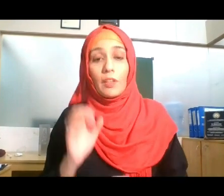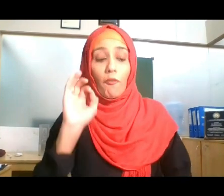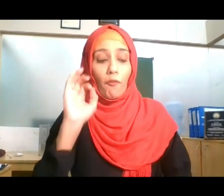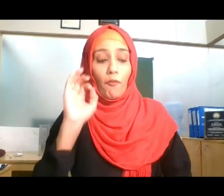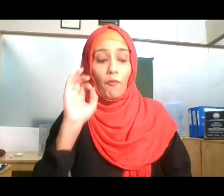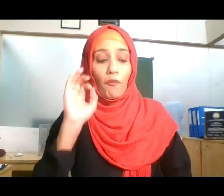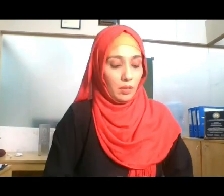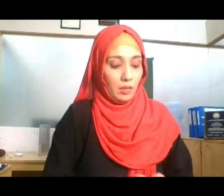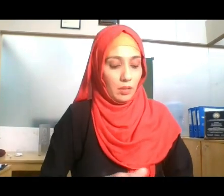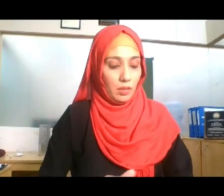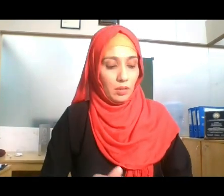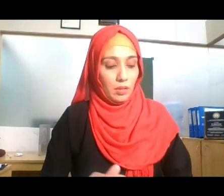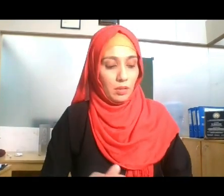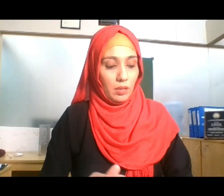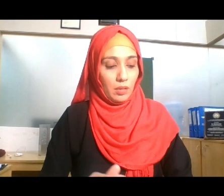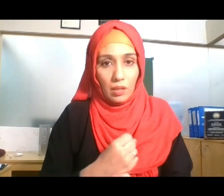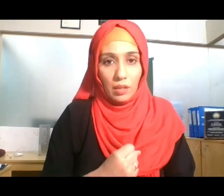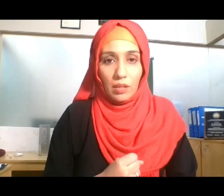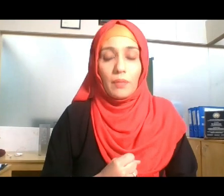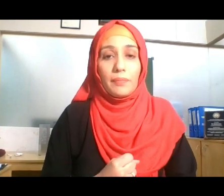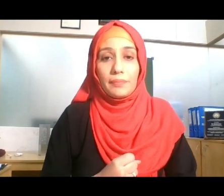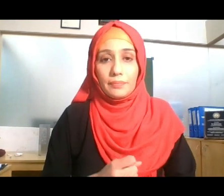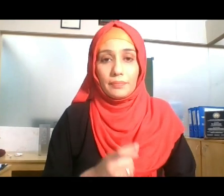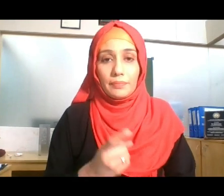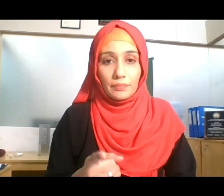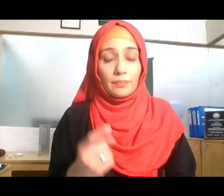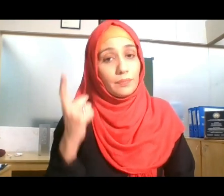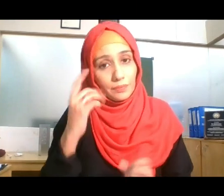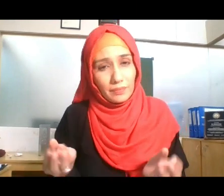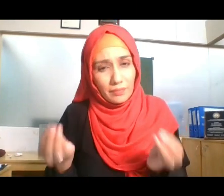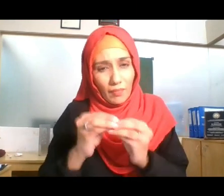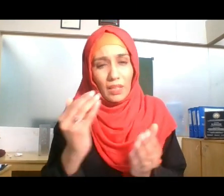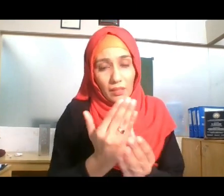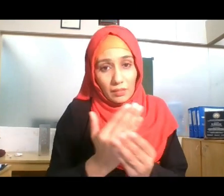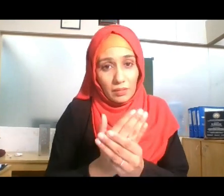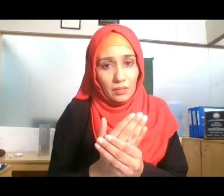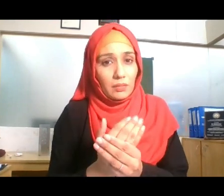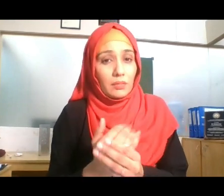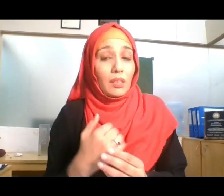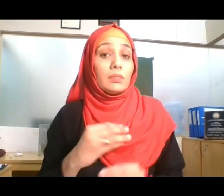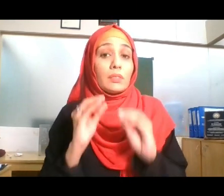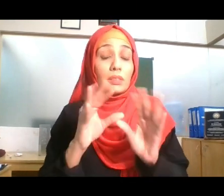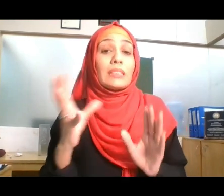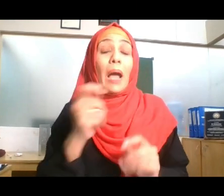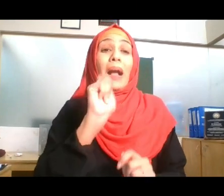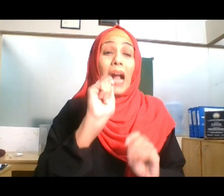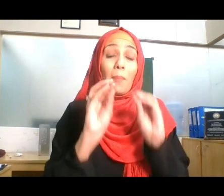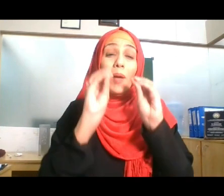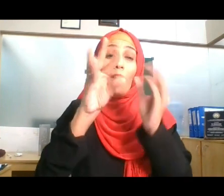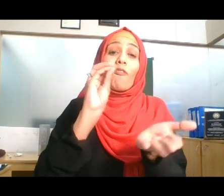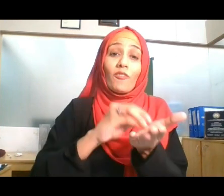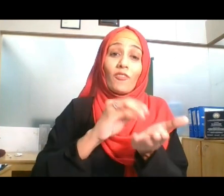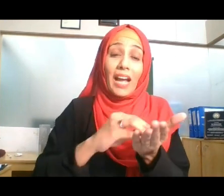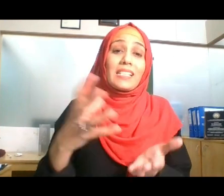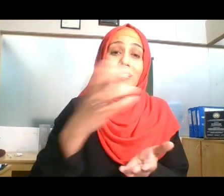if we had all the data and if it was easily compiled for us, we could provide those services in those